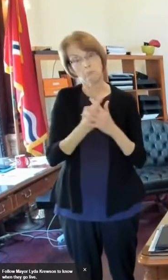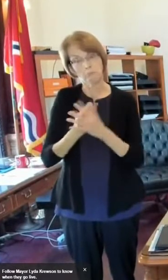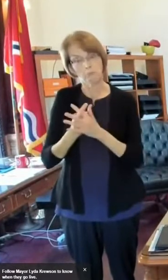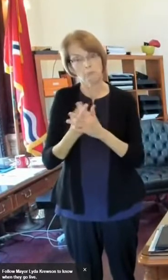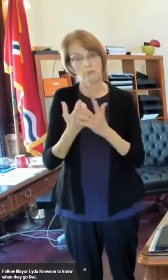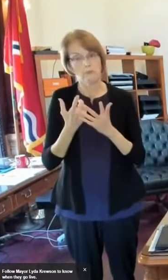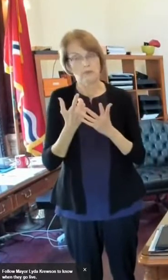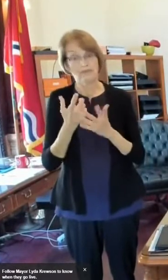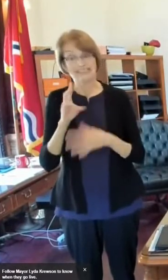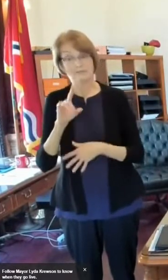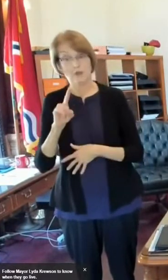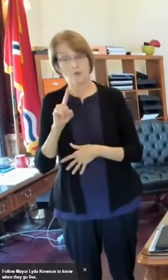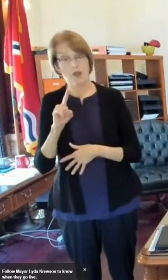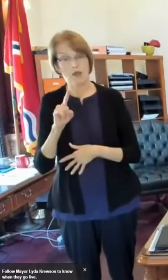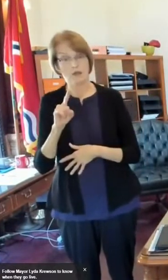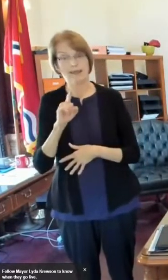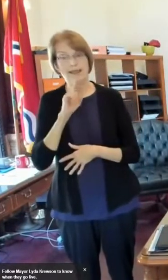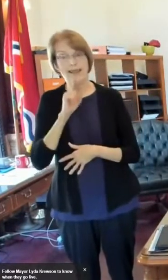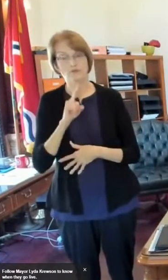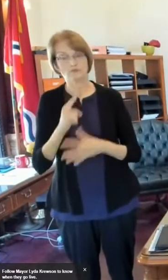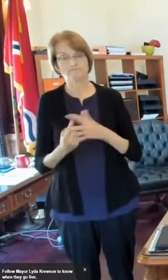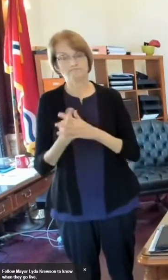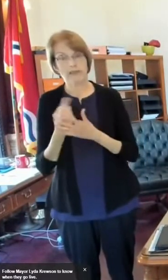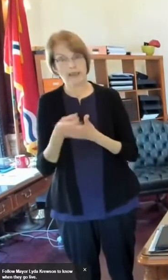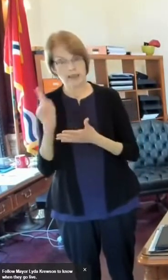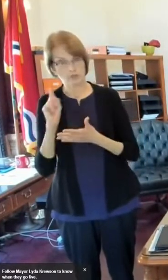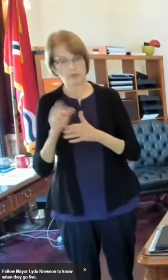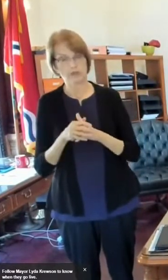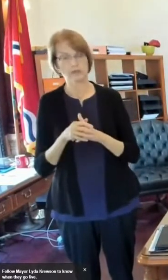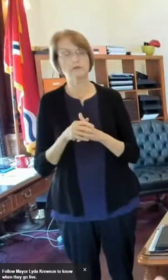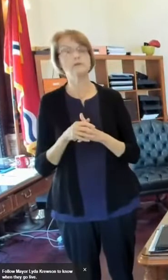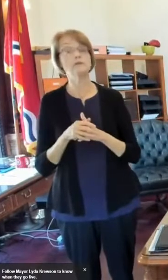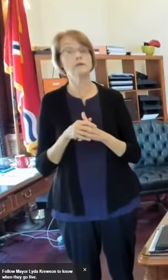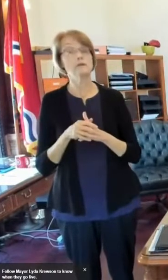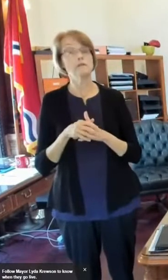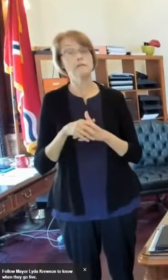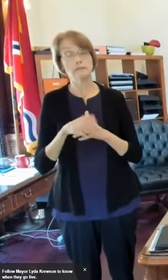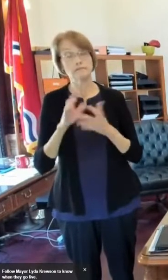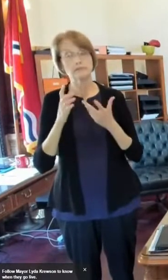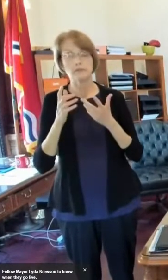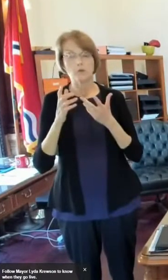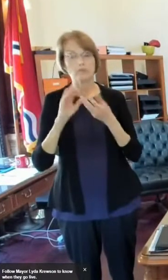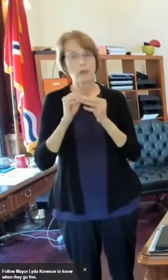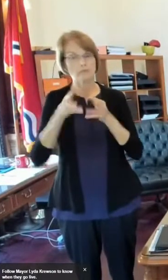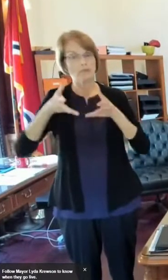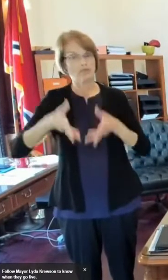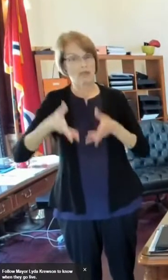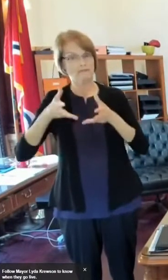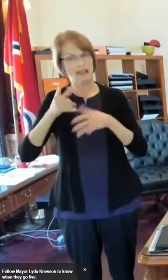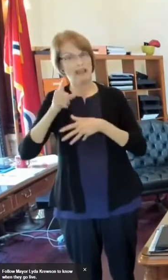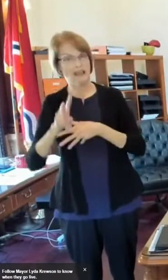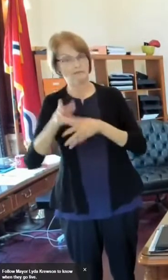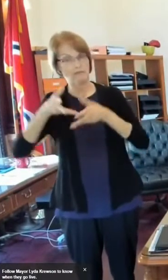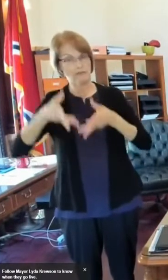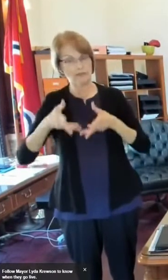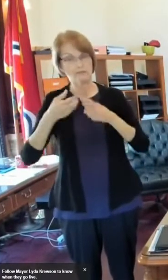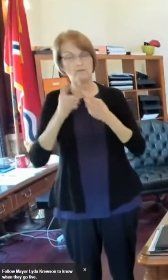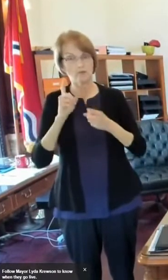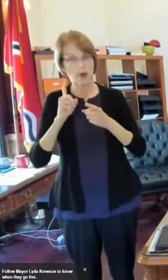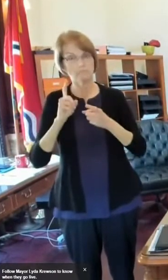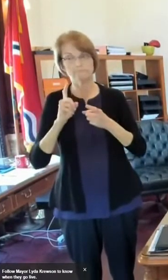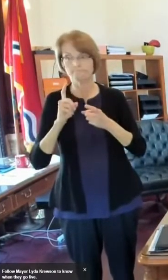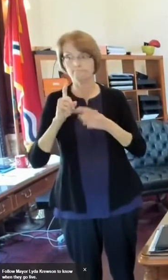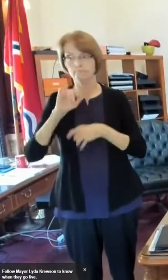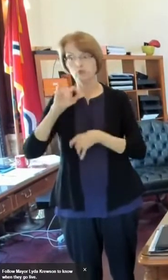last week. And the rest of the cases, so roughly half of the cases, were from as far back